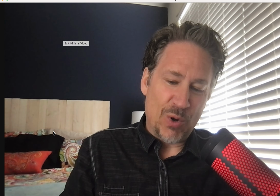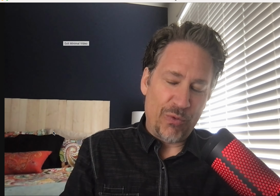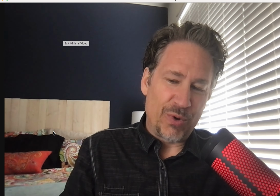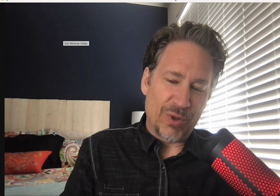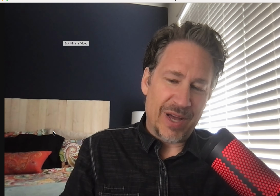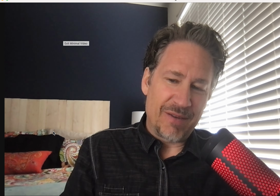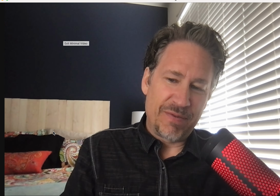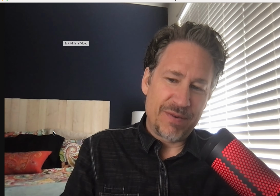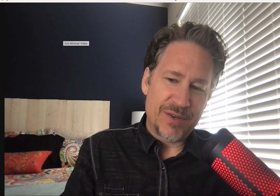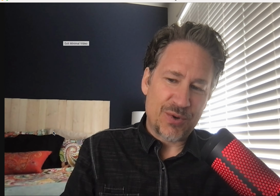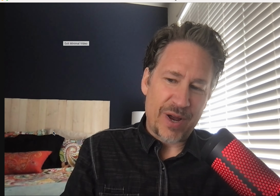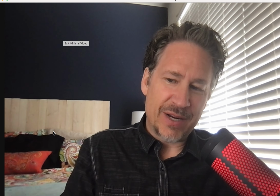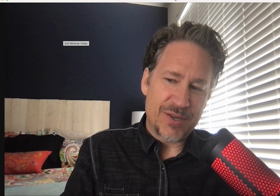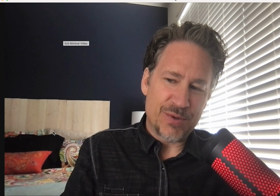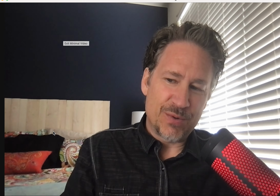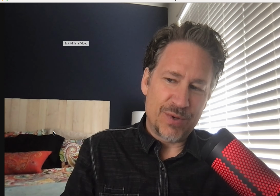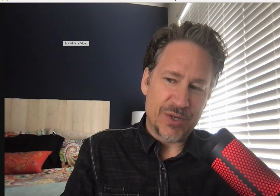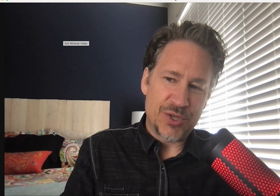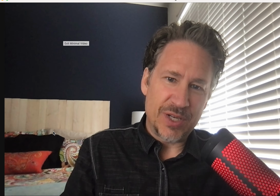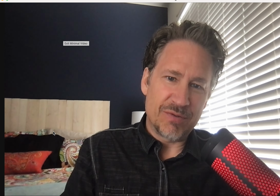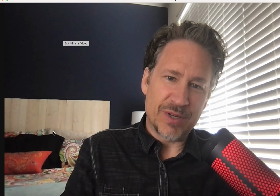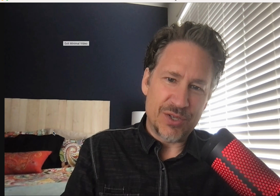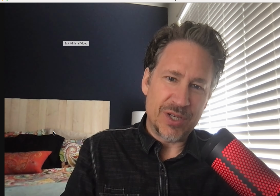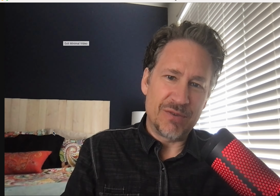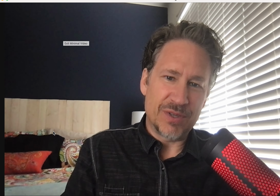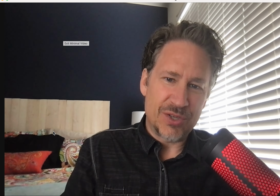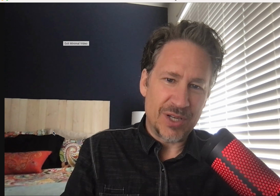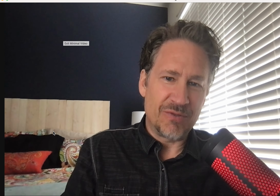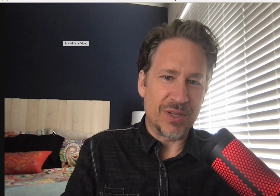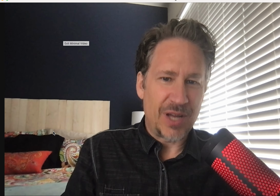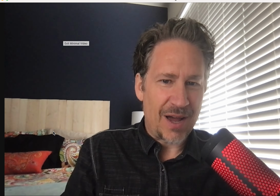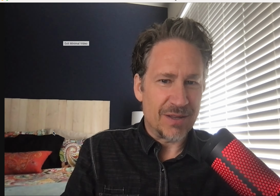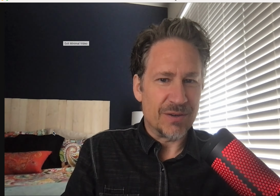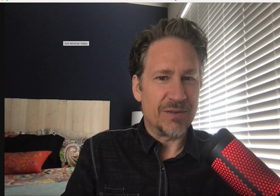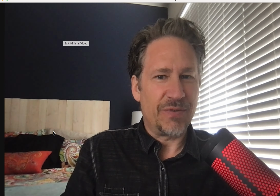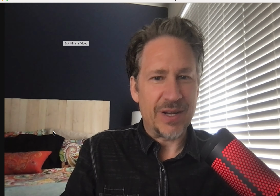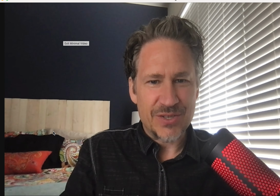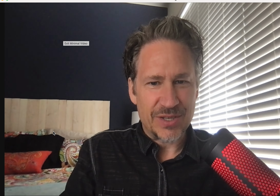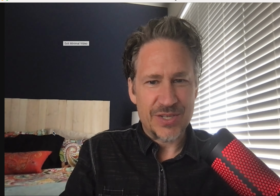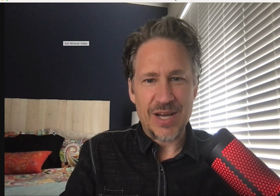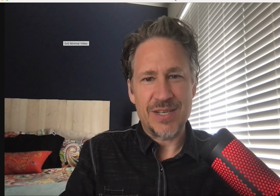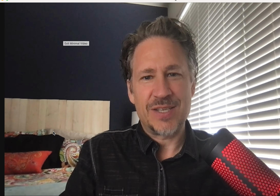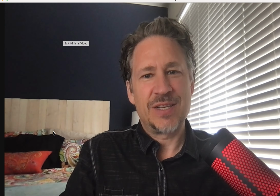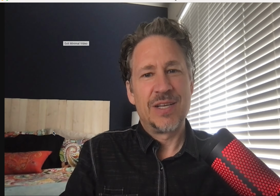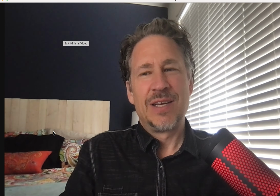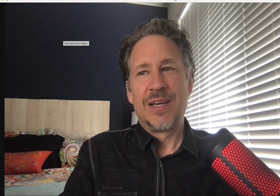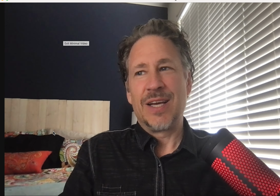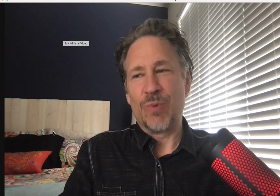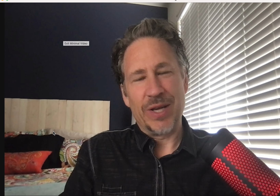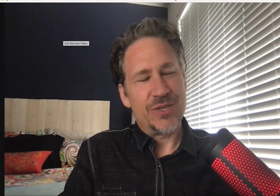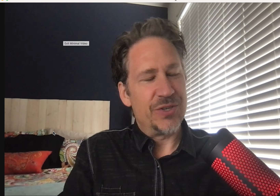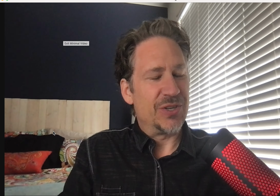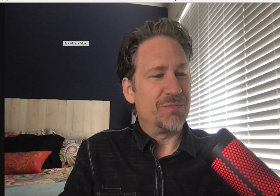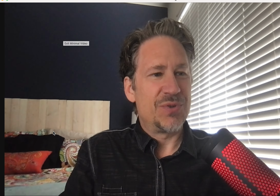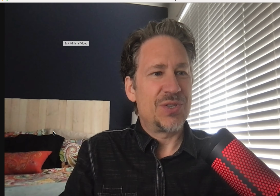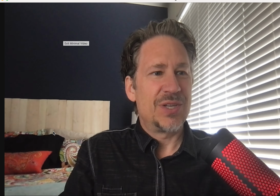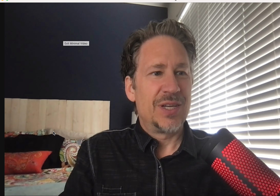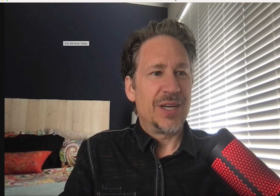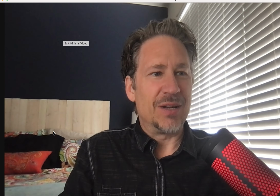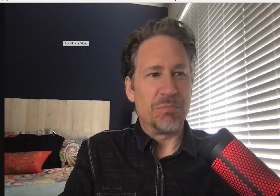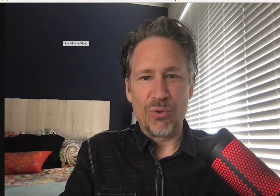You go through your life trying to achieve, and gather and find success in